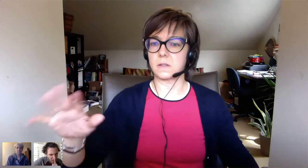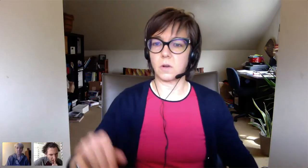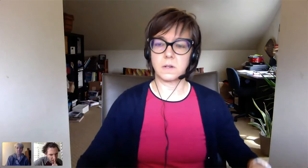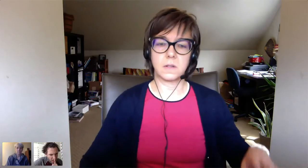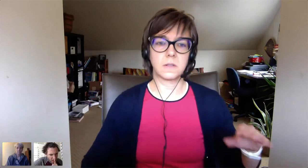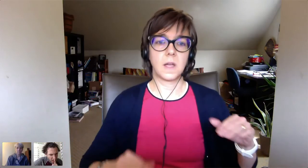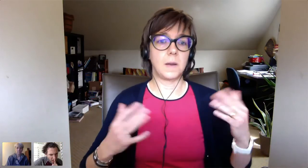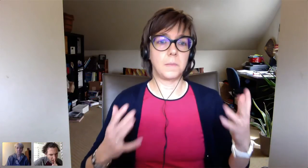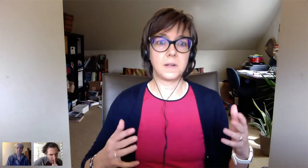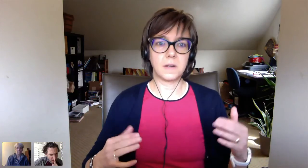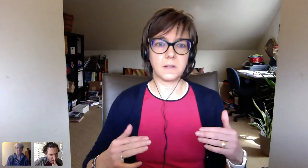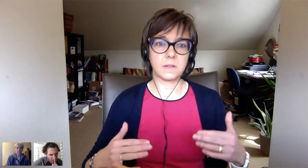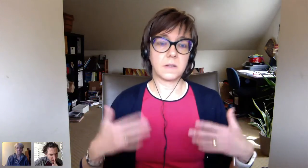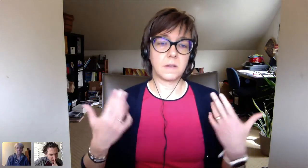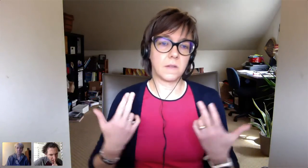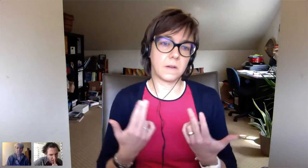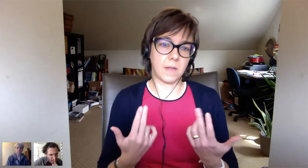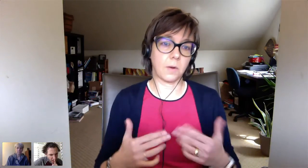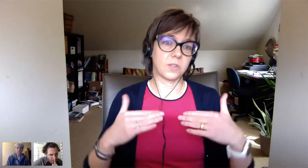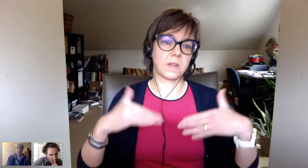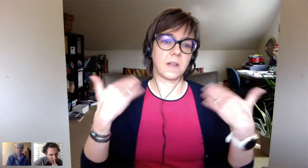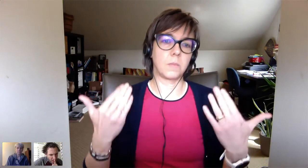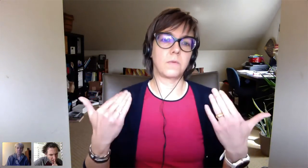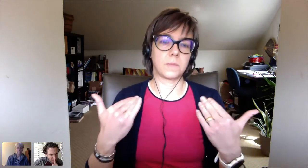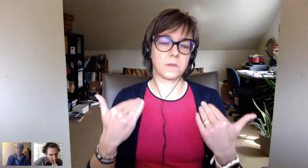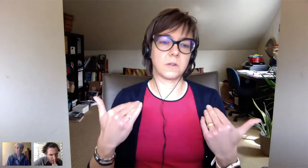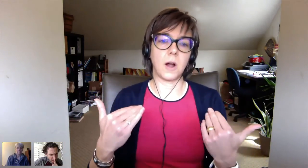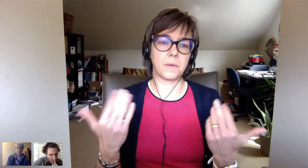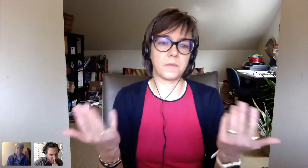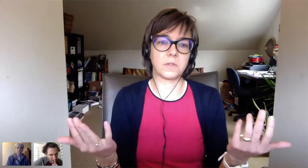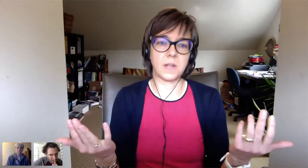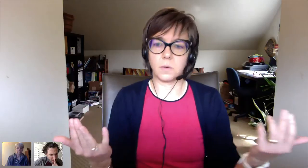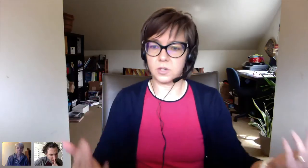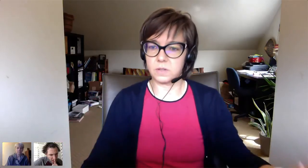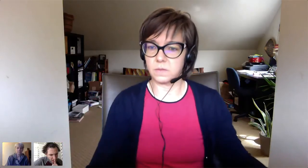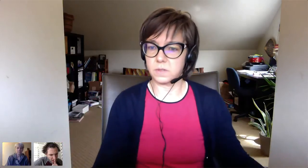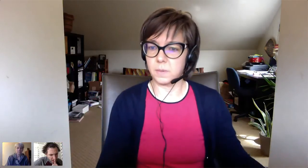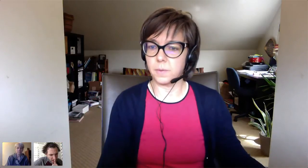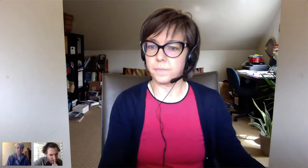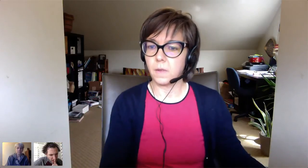Dawn does, and Vindhya does, and then that question is going to get moved up to the top if there's 10 questions, for example.